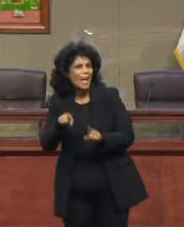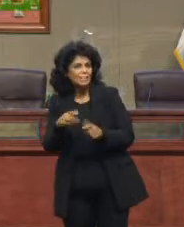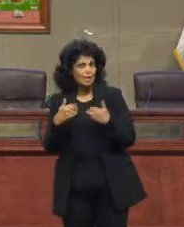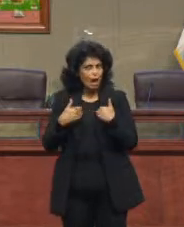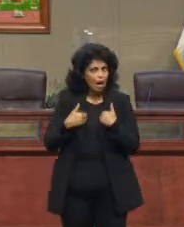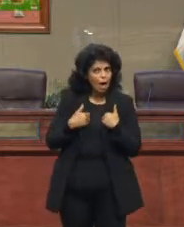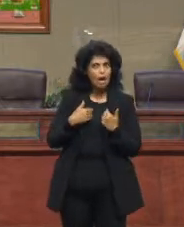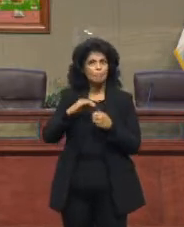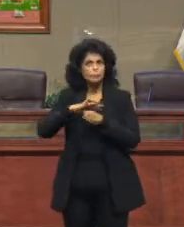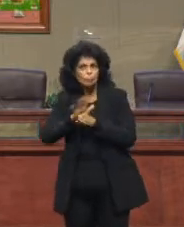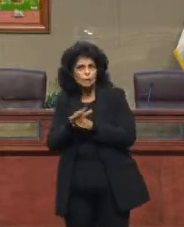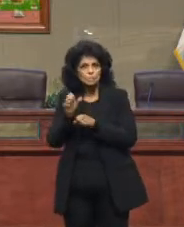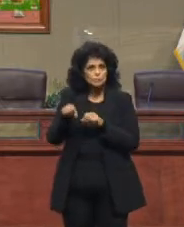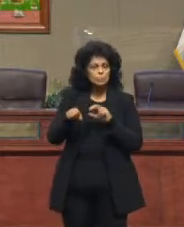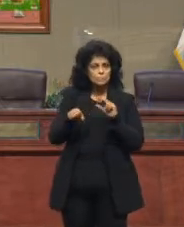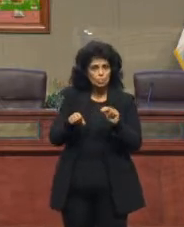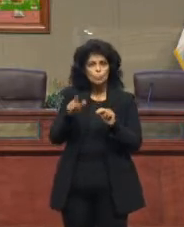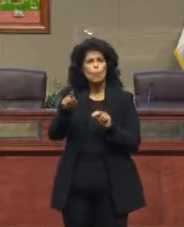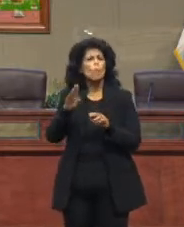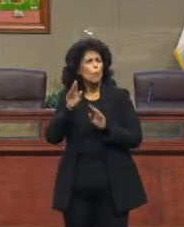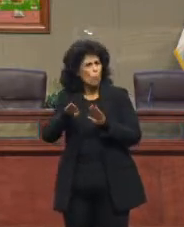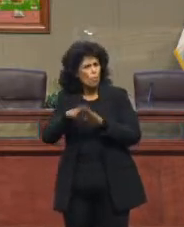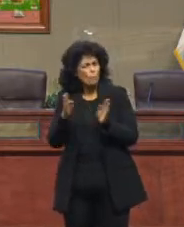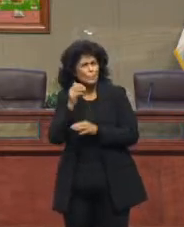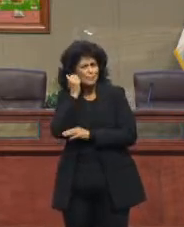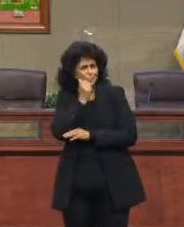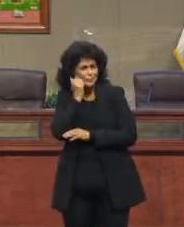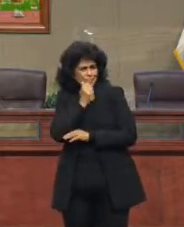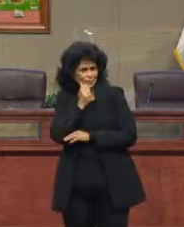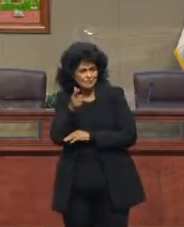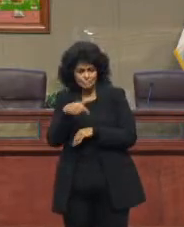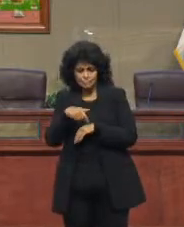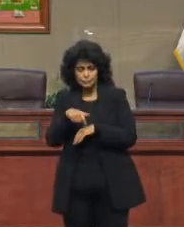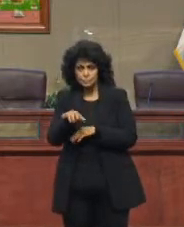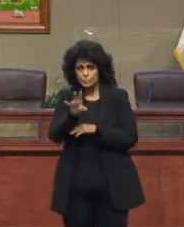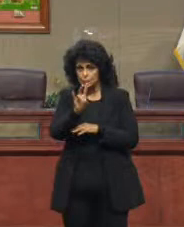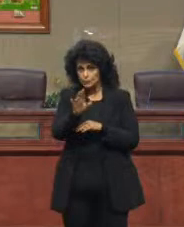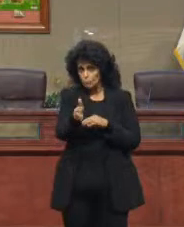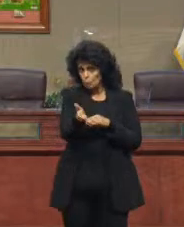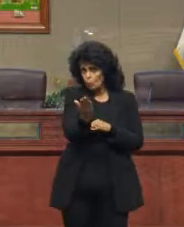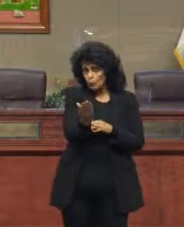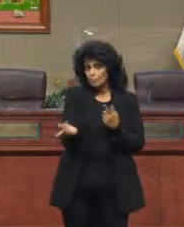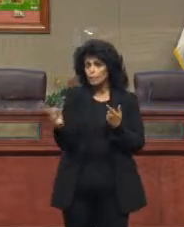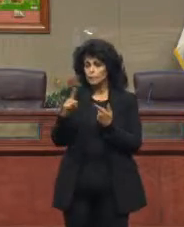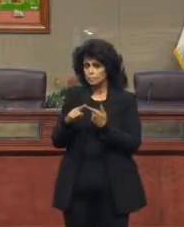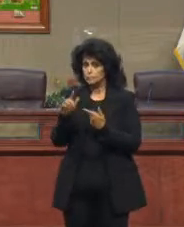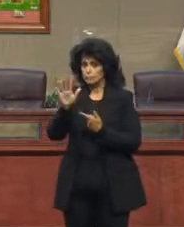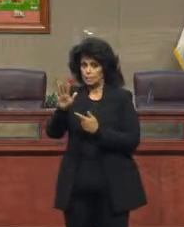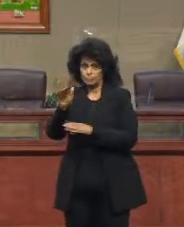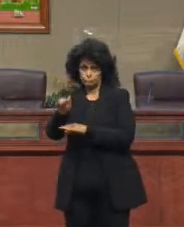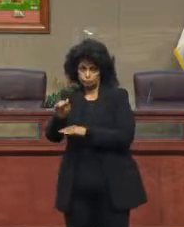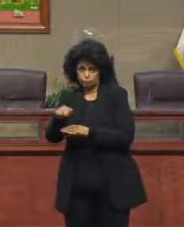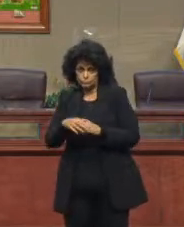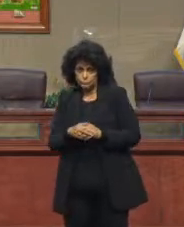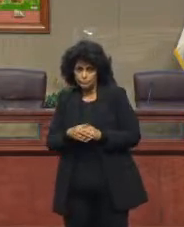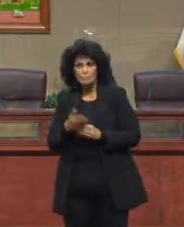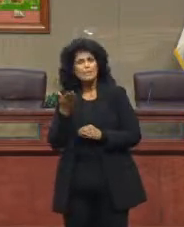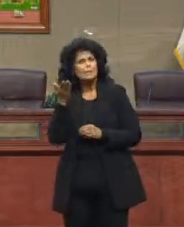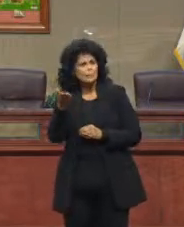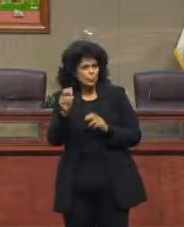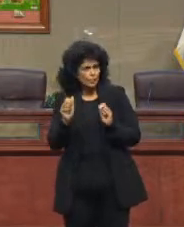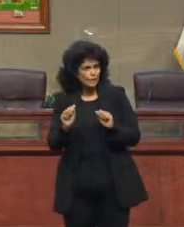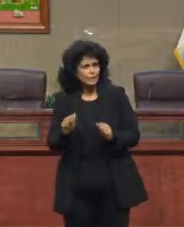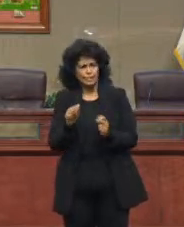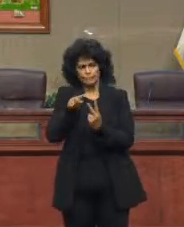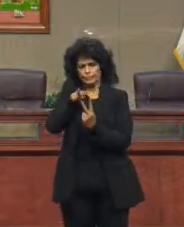there 7 days a week between 9 a.m. and 5 p.m. Both the rapid or antigen testing